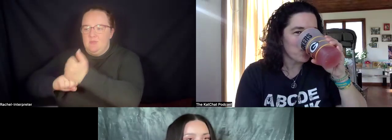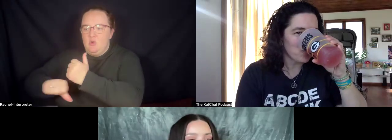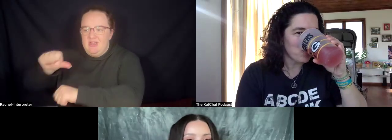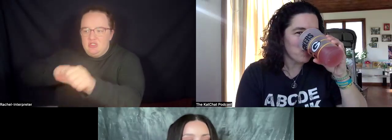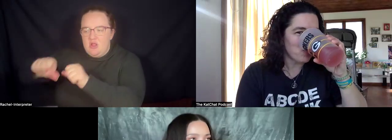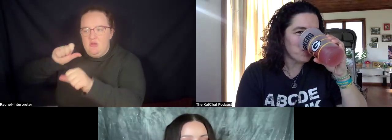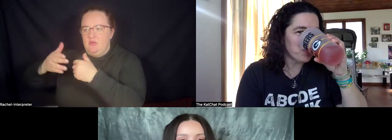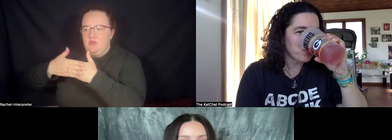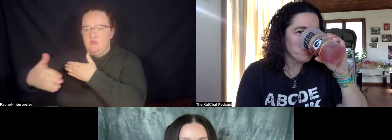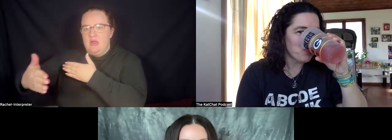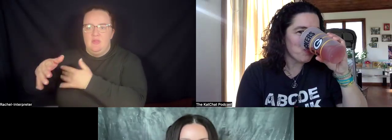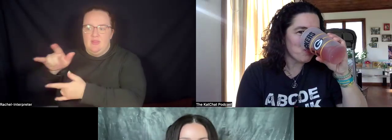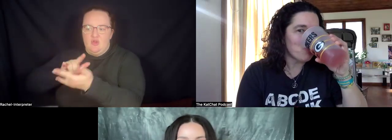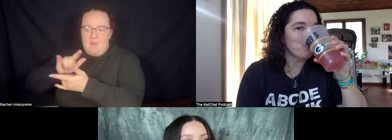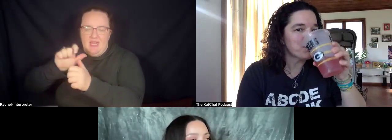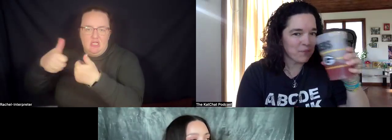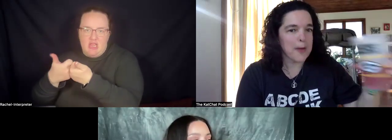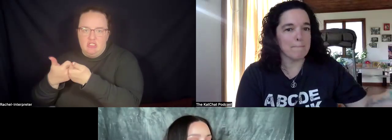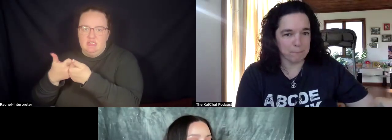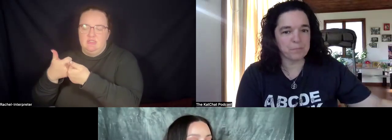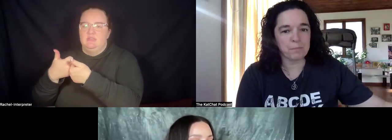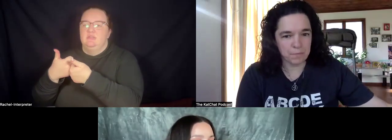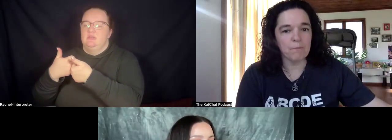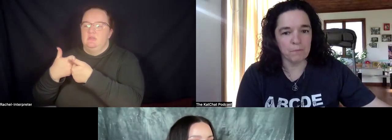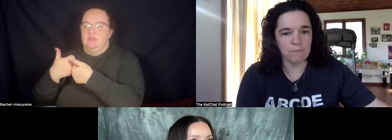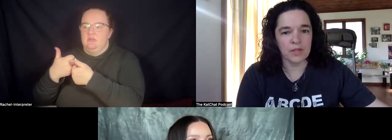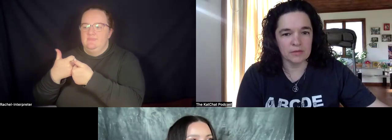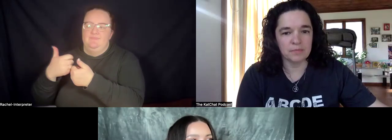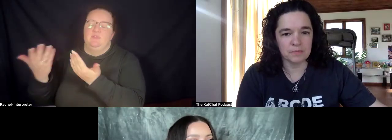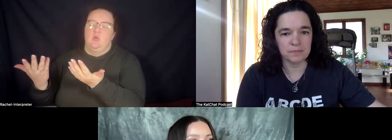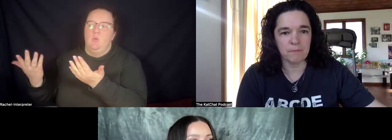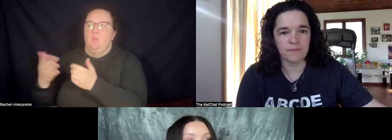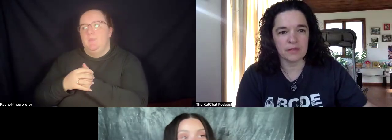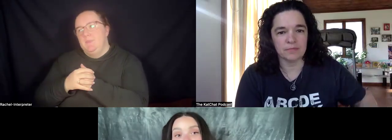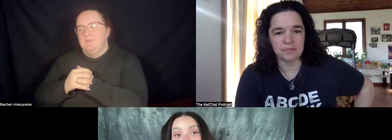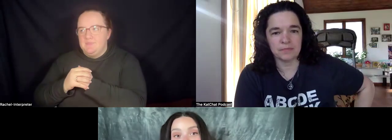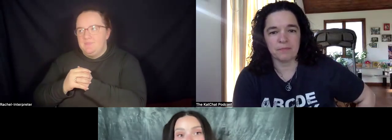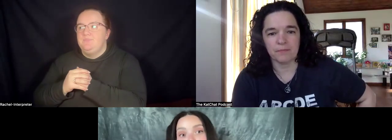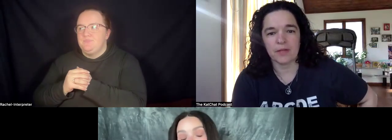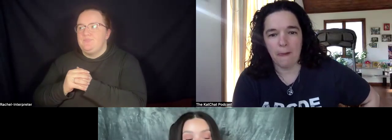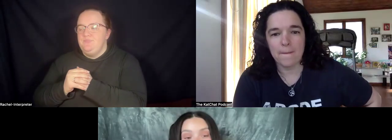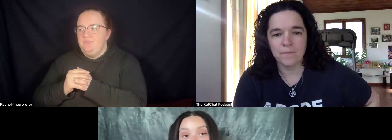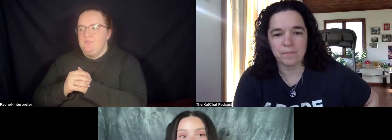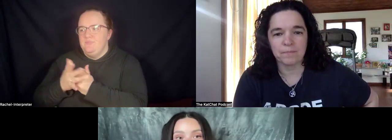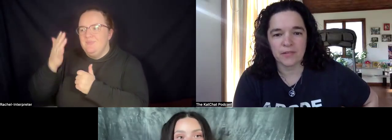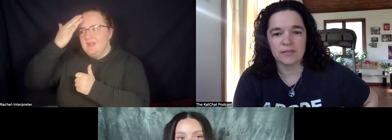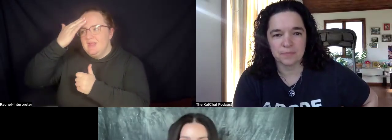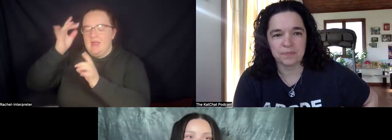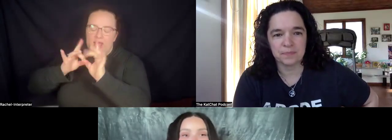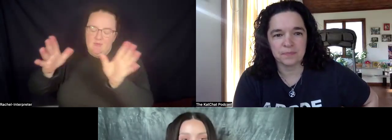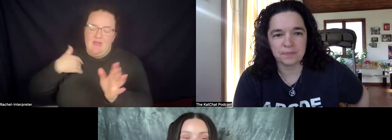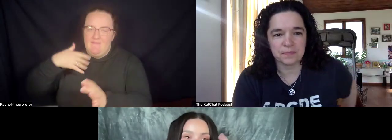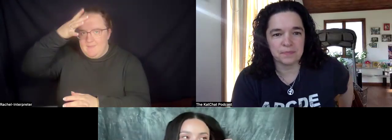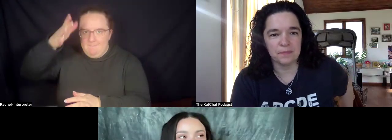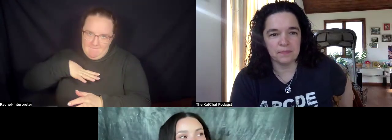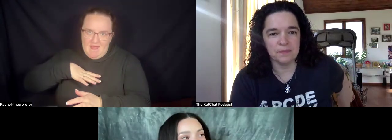throughout their romantic challenges in life. And then of course, we have our men that are